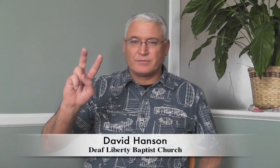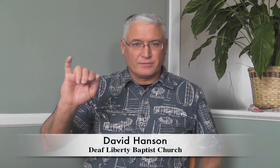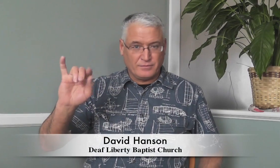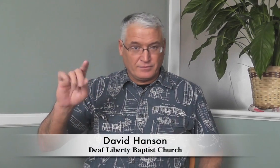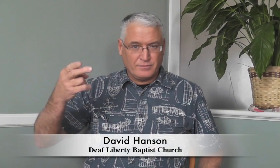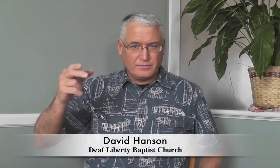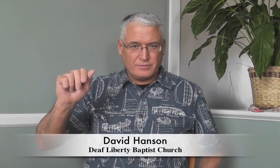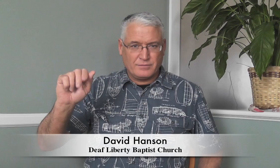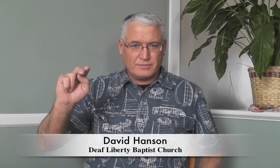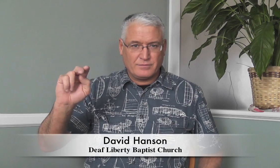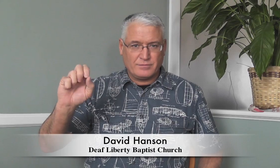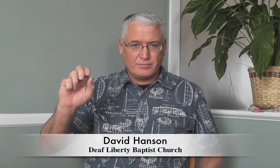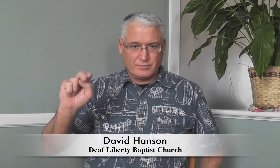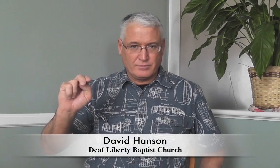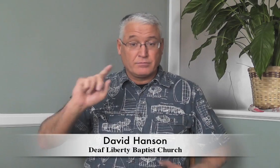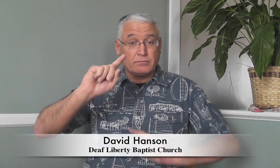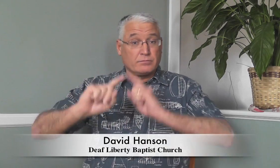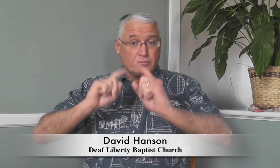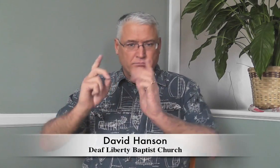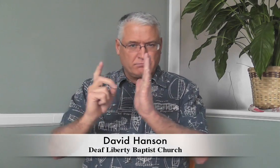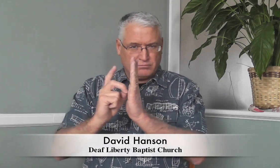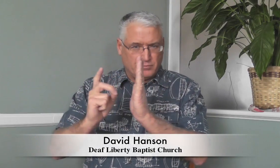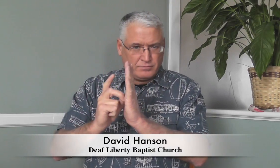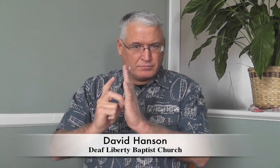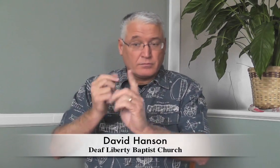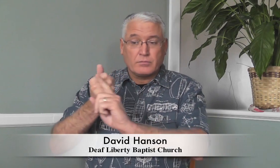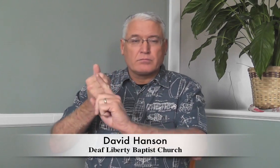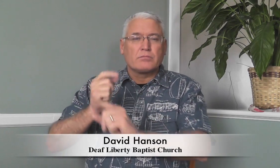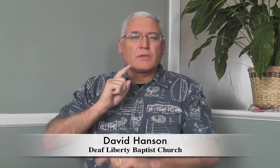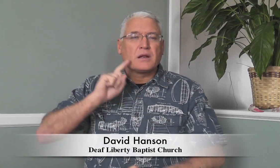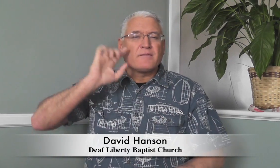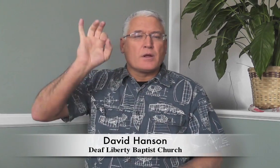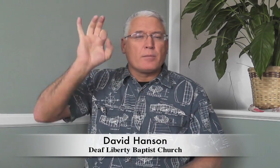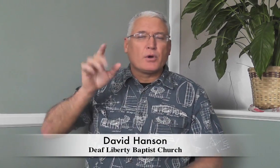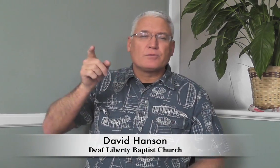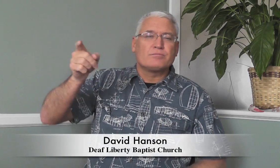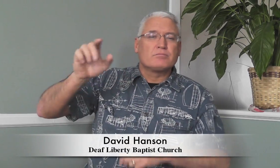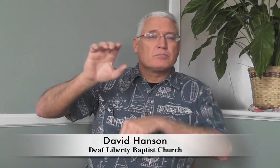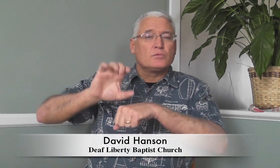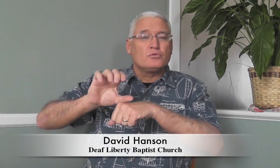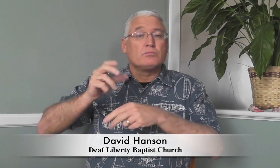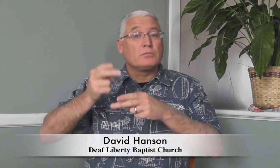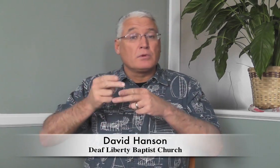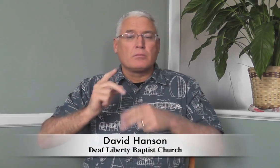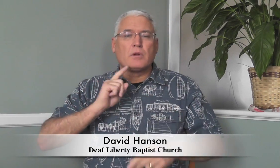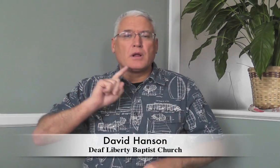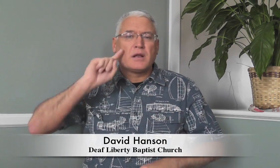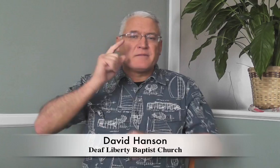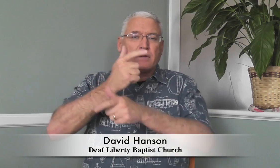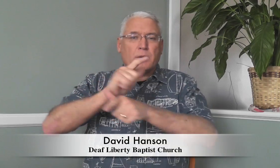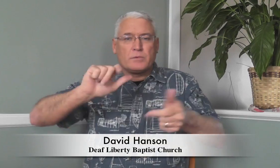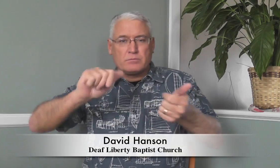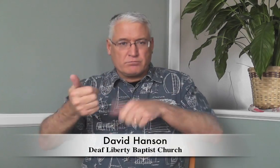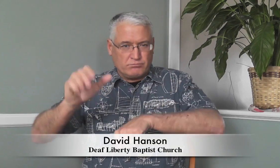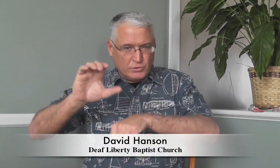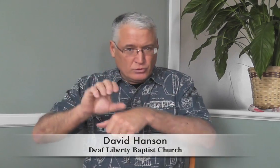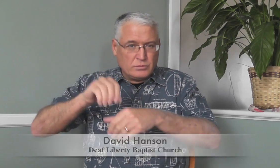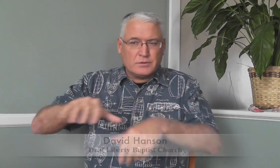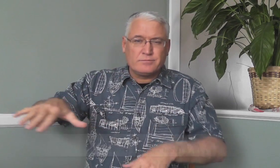David Hansen, he is a pastor, deaf pastor of Deaf Liberty Baptist